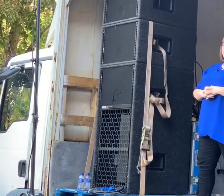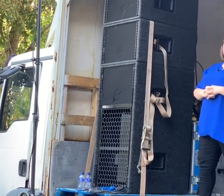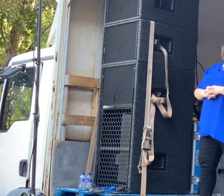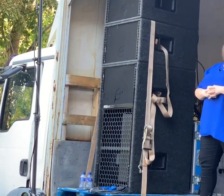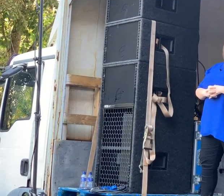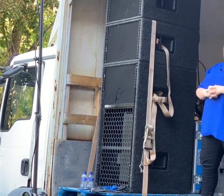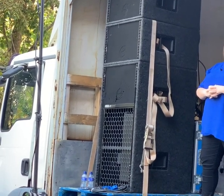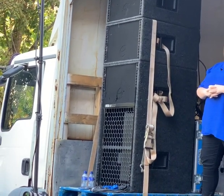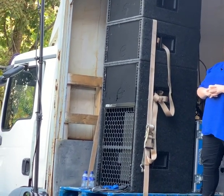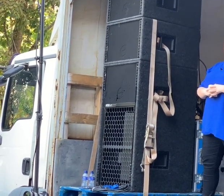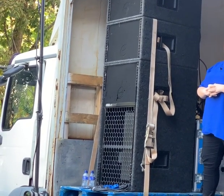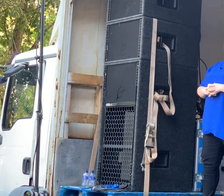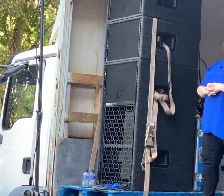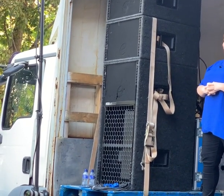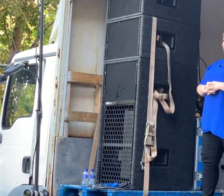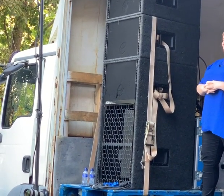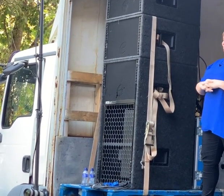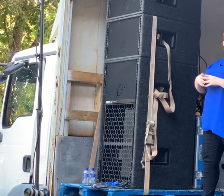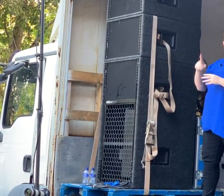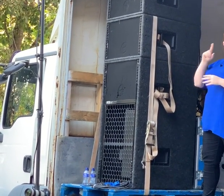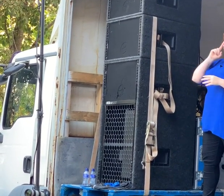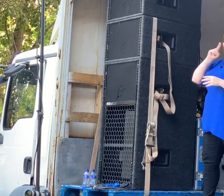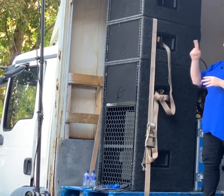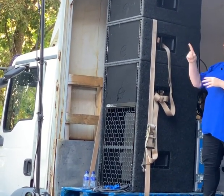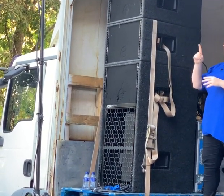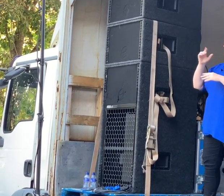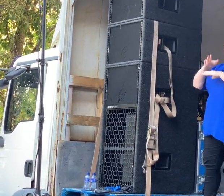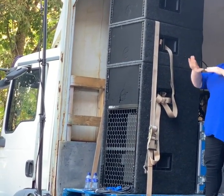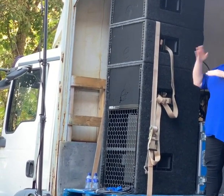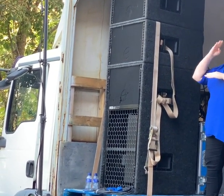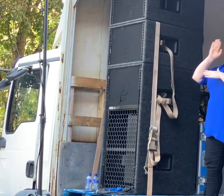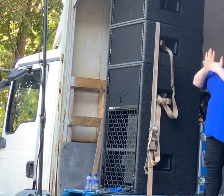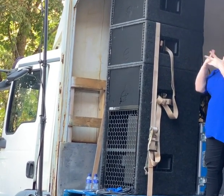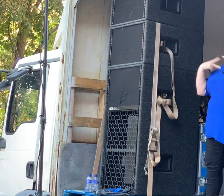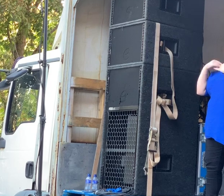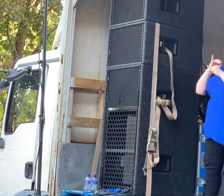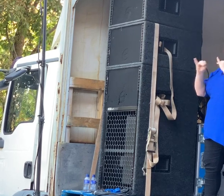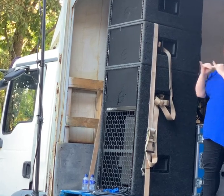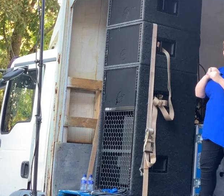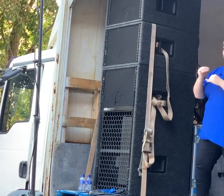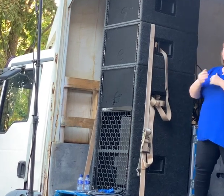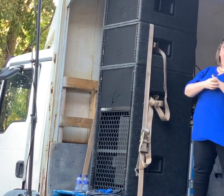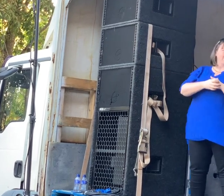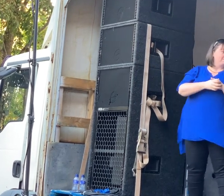Would you look who I have here? It's only from ISL, our interpreters.